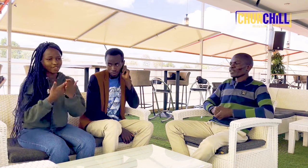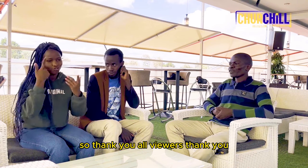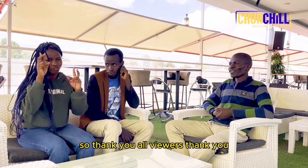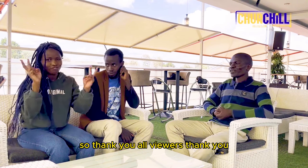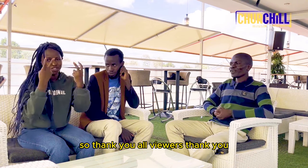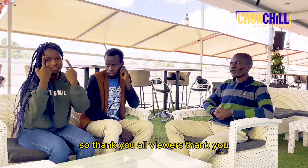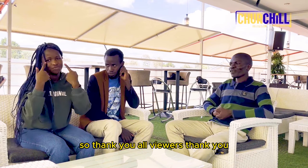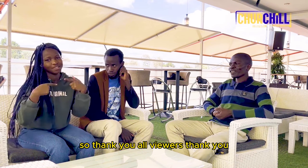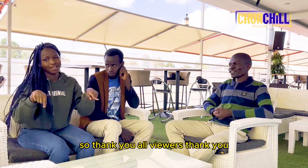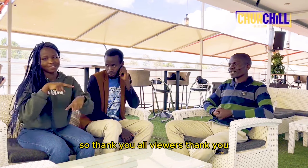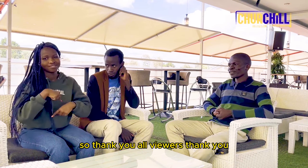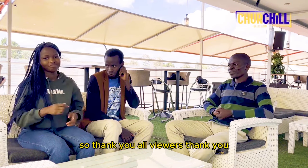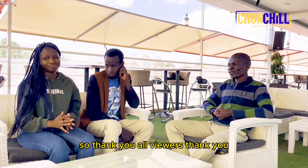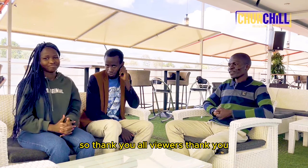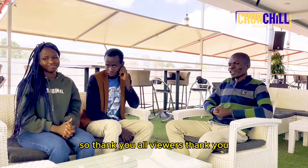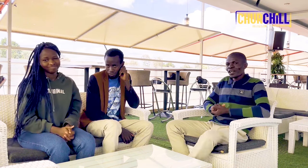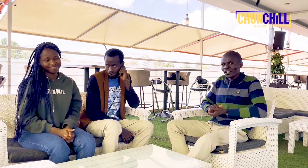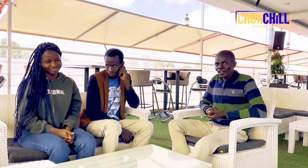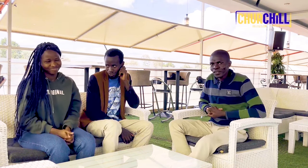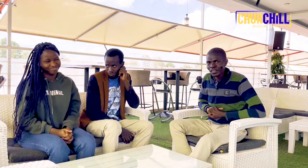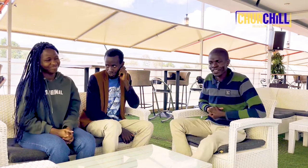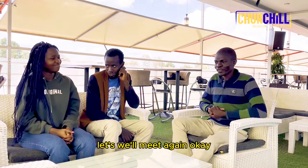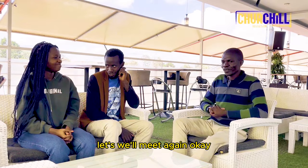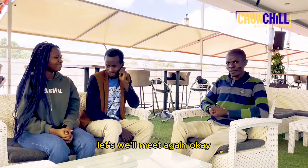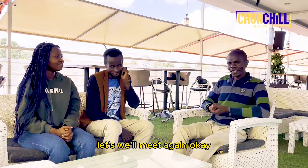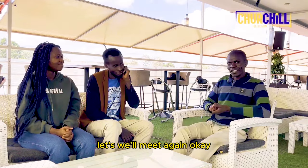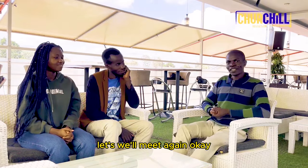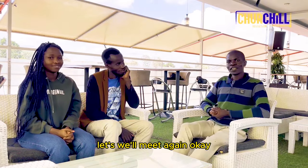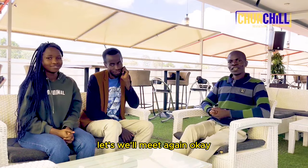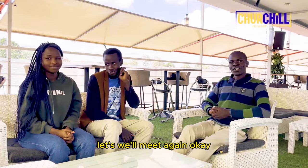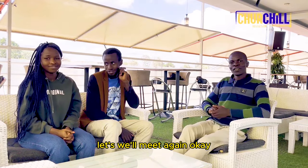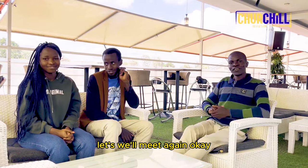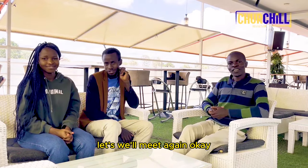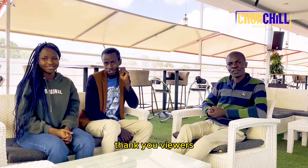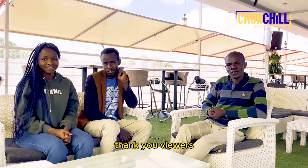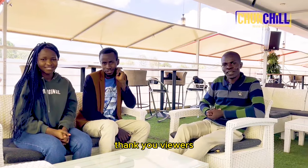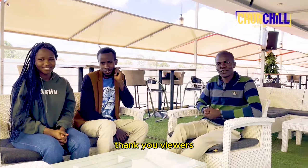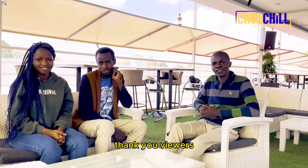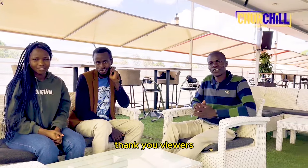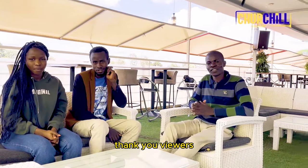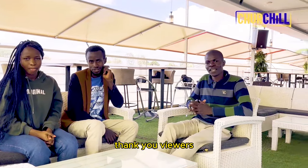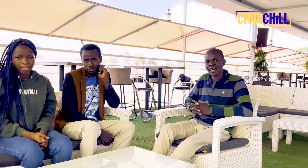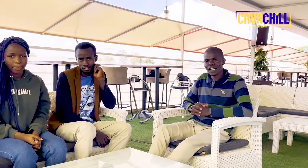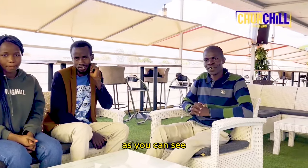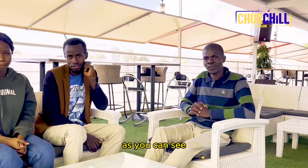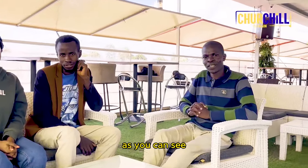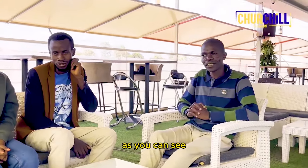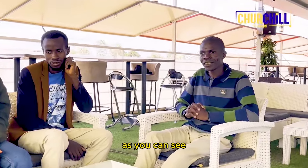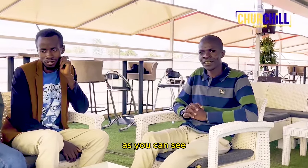So, thank you all viewers, thank you. We will meet again. Okay, thank you viewers. As you can see,